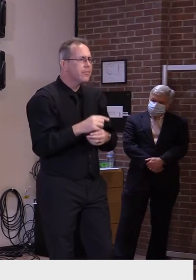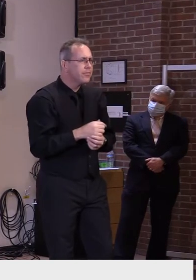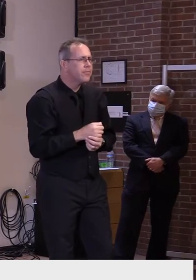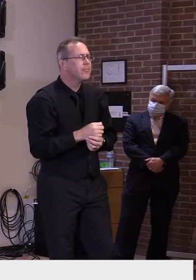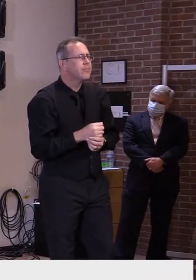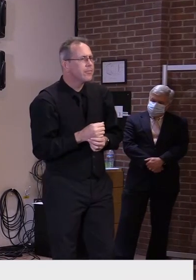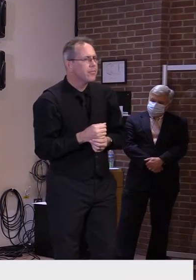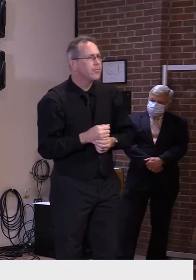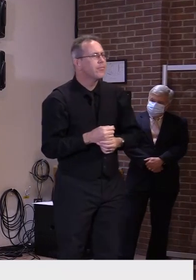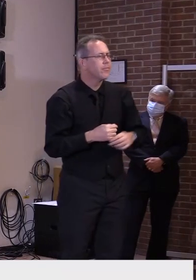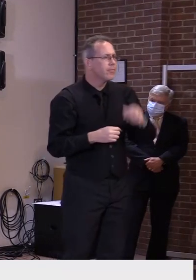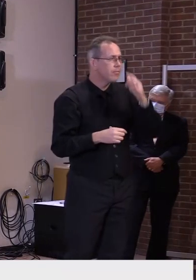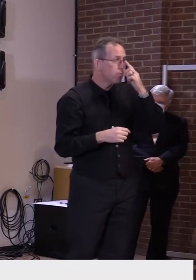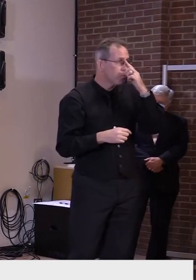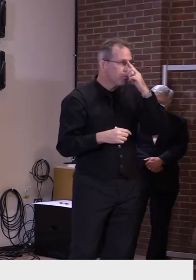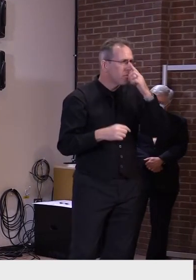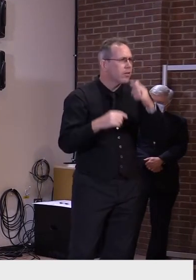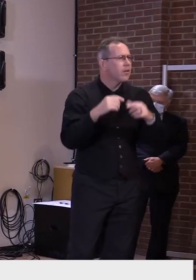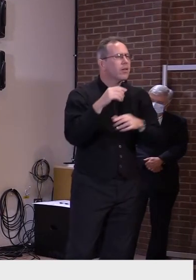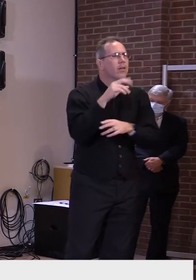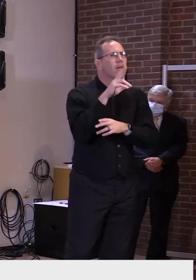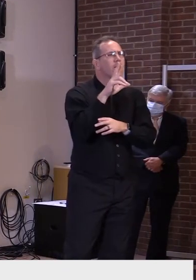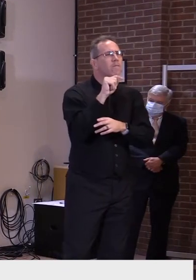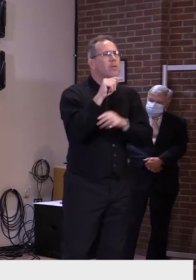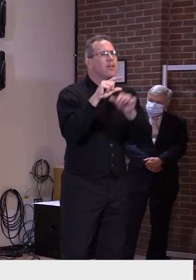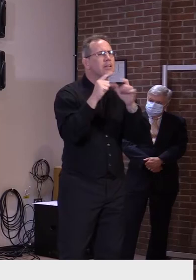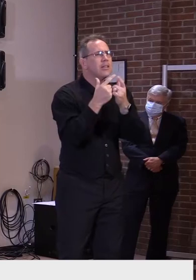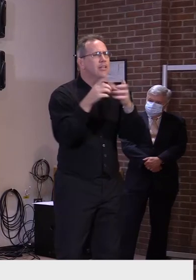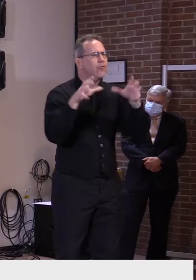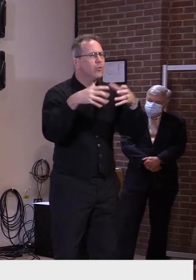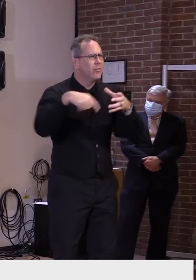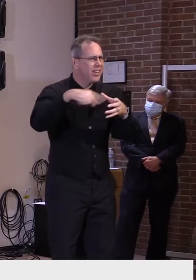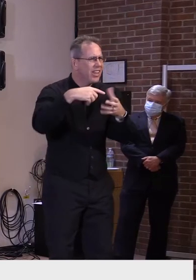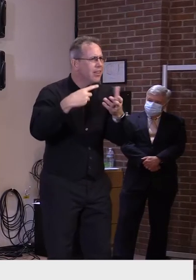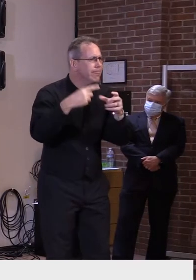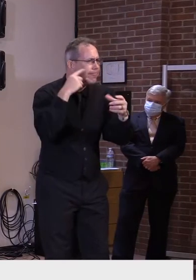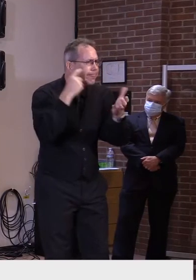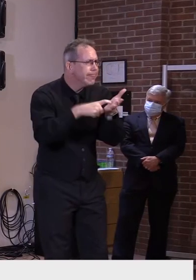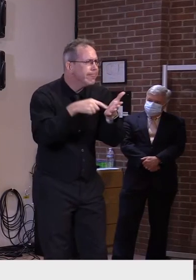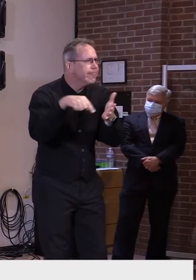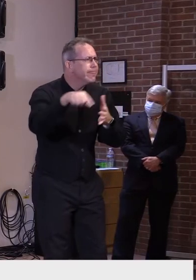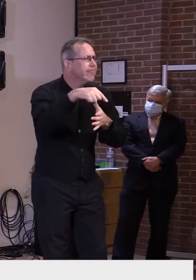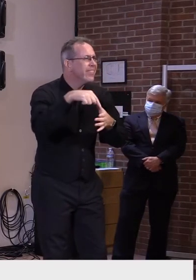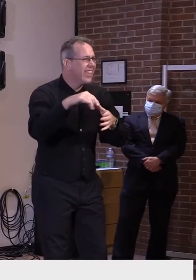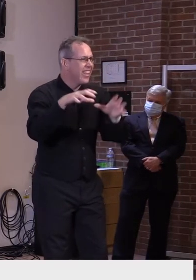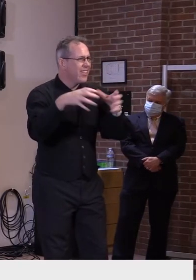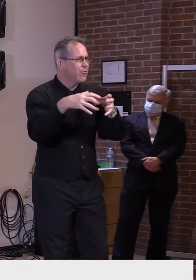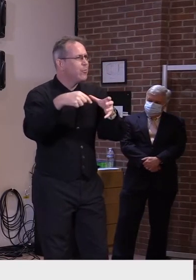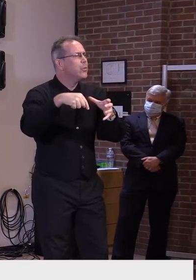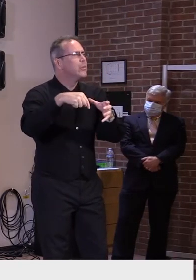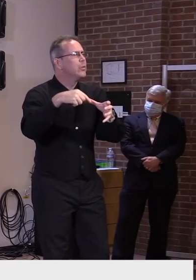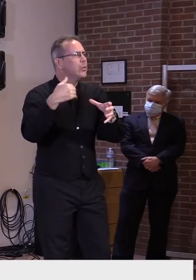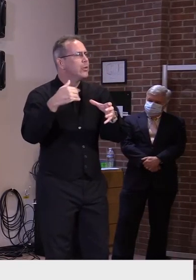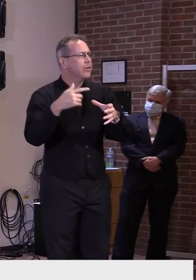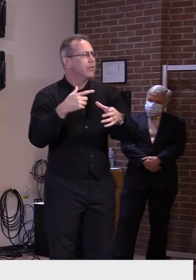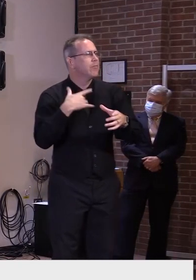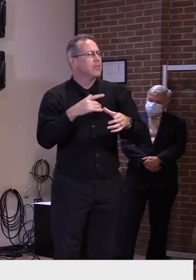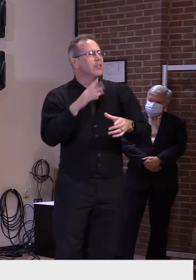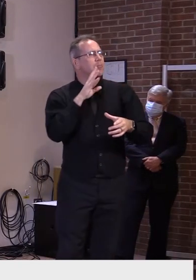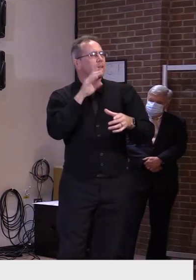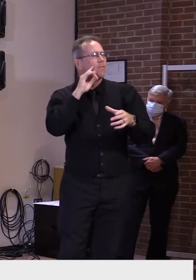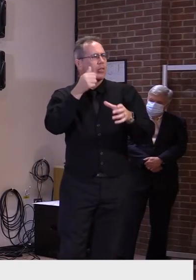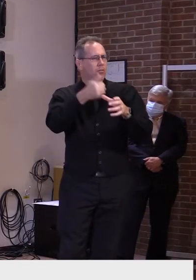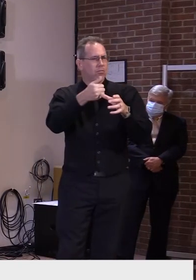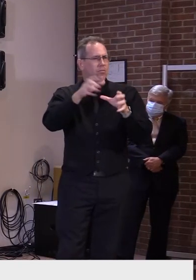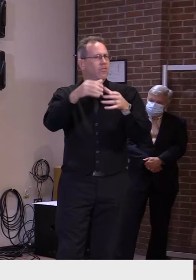is the organization that represents those bodies, have advocated for this. They say this is